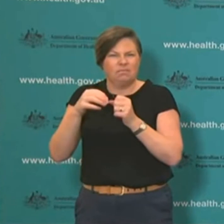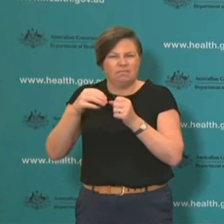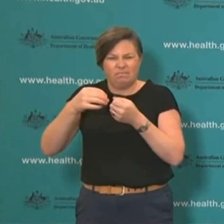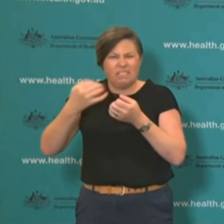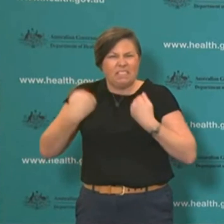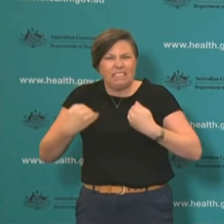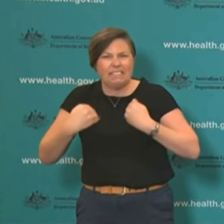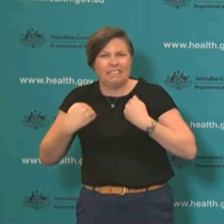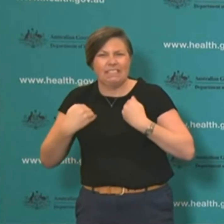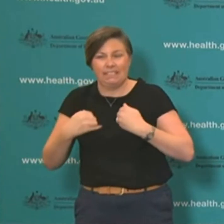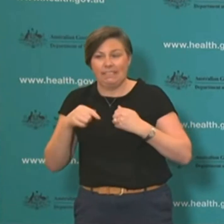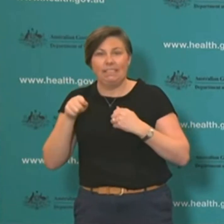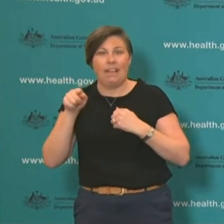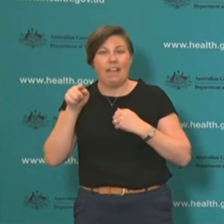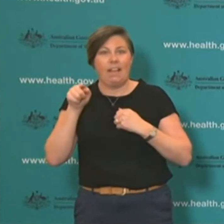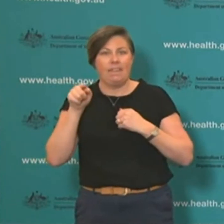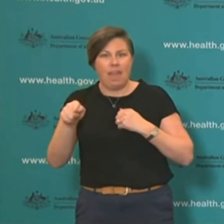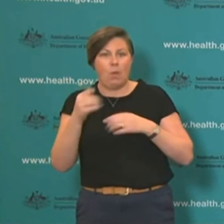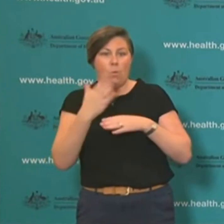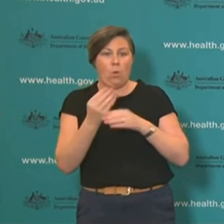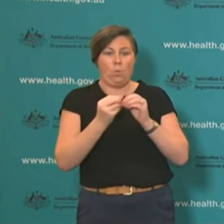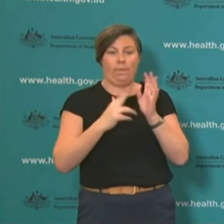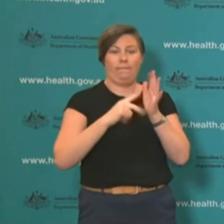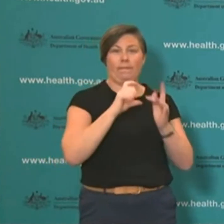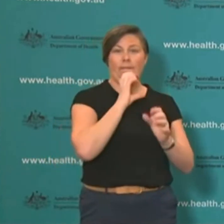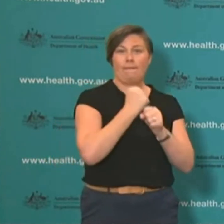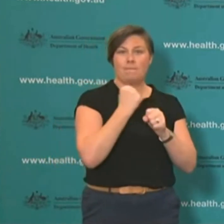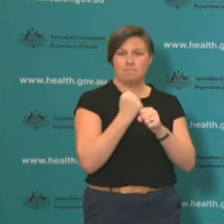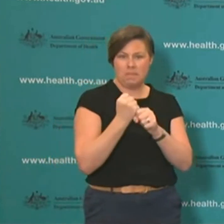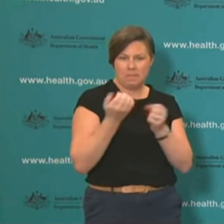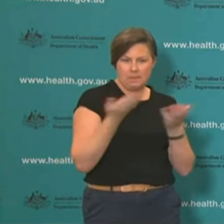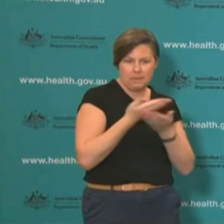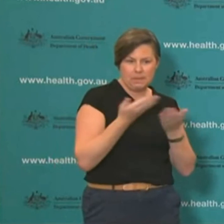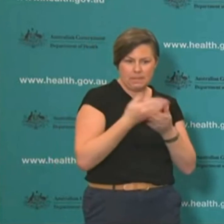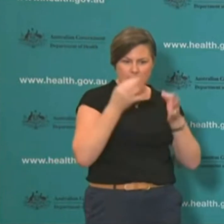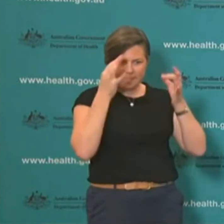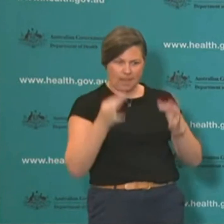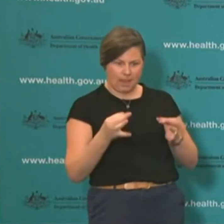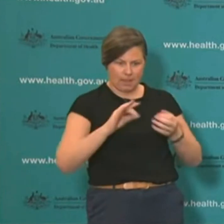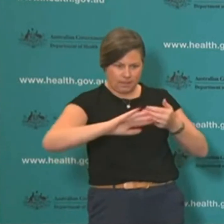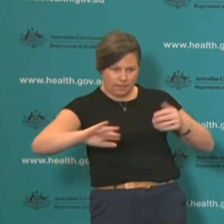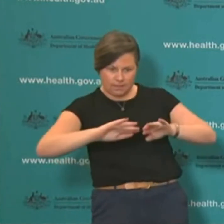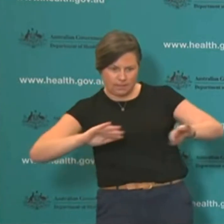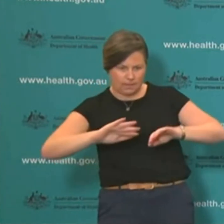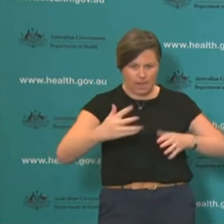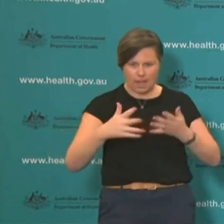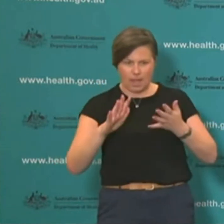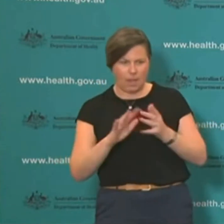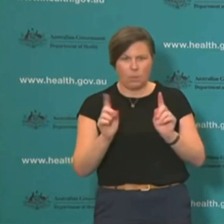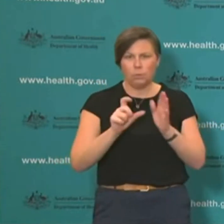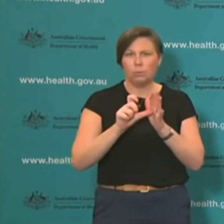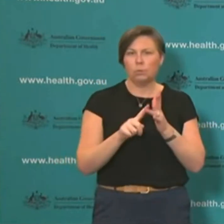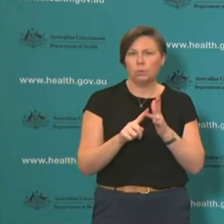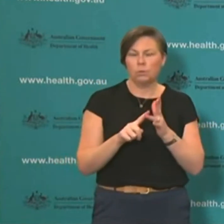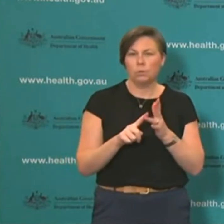work directly with the Victorian DHHS and Public Health Unit to make those decisions as quickly as possible. So with the Victorian